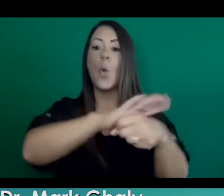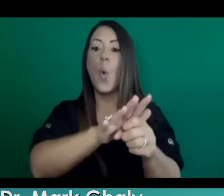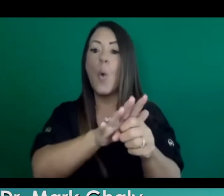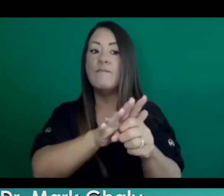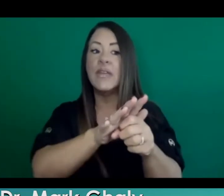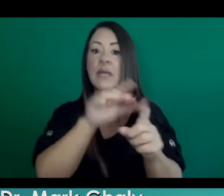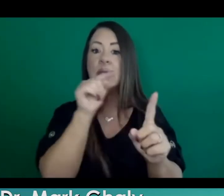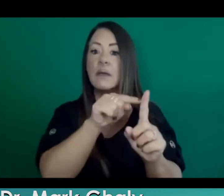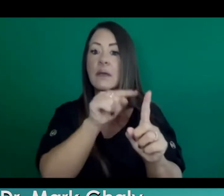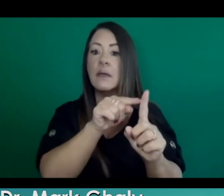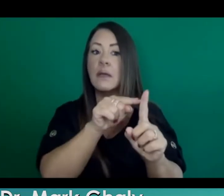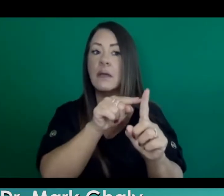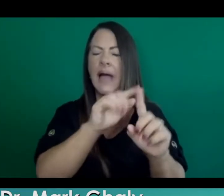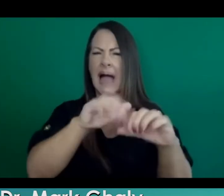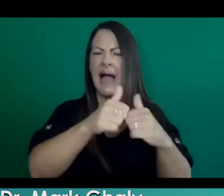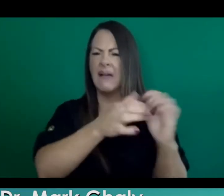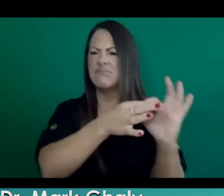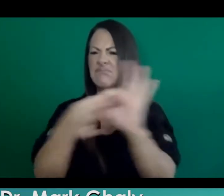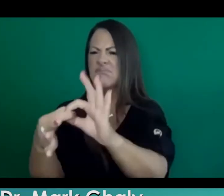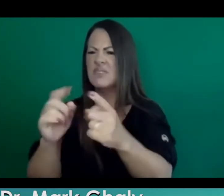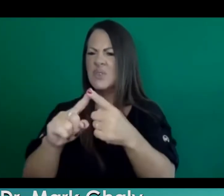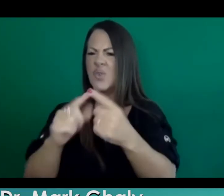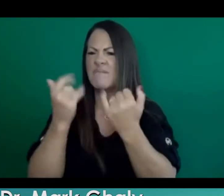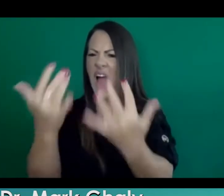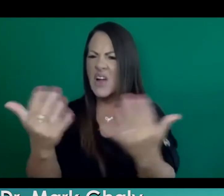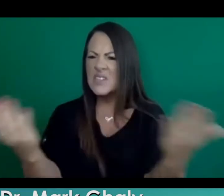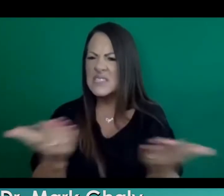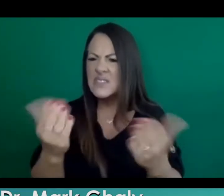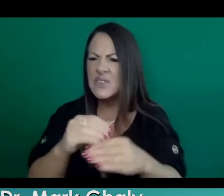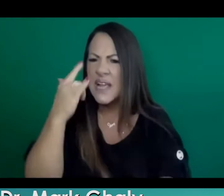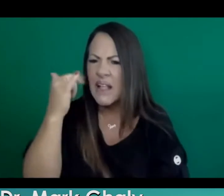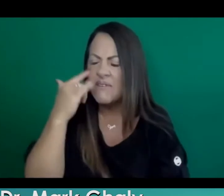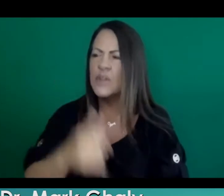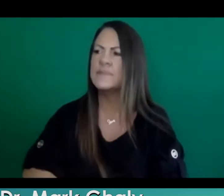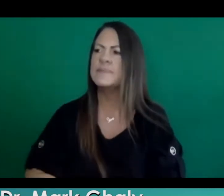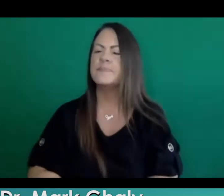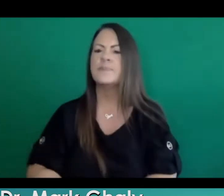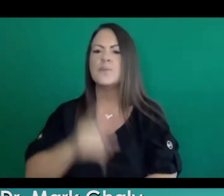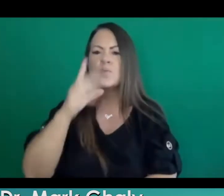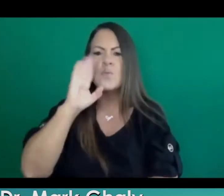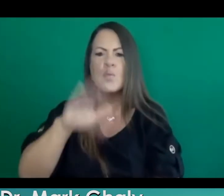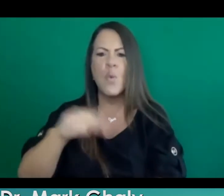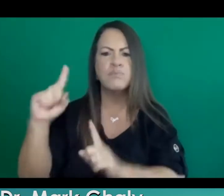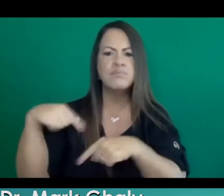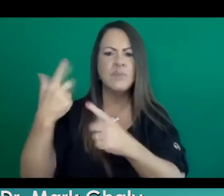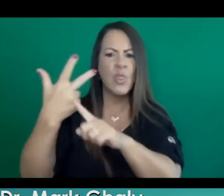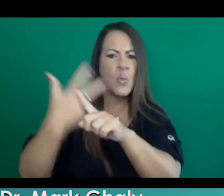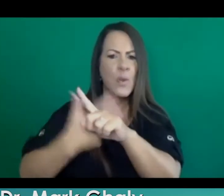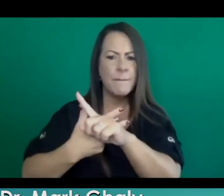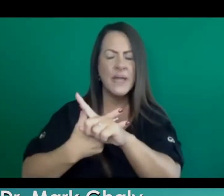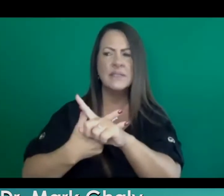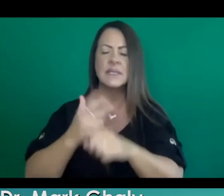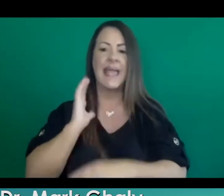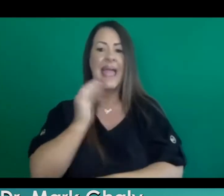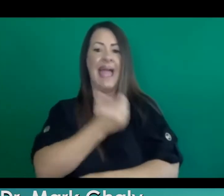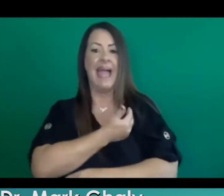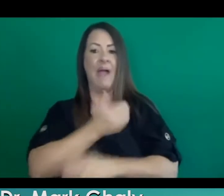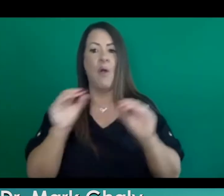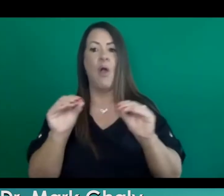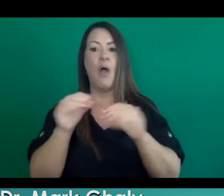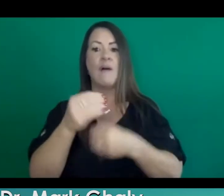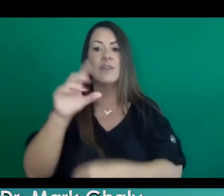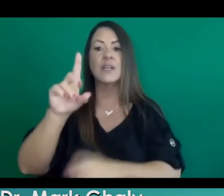wildfire season in California. So it's been about 3 months when our Department of Social Services and